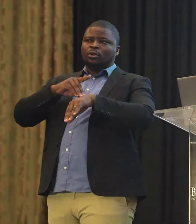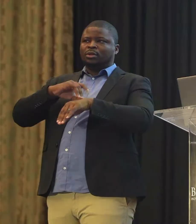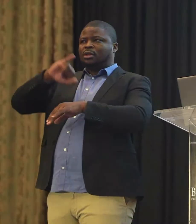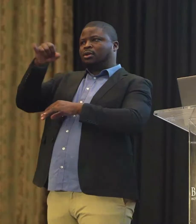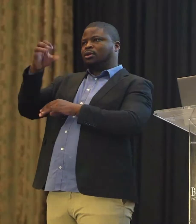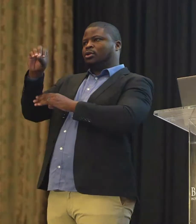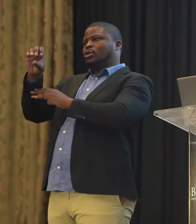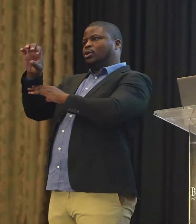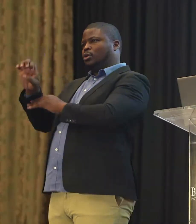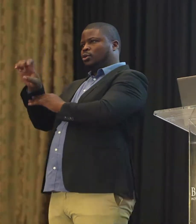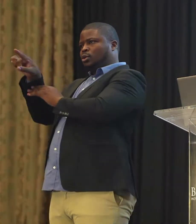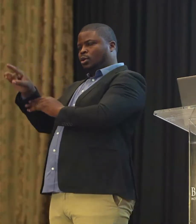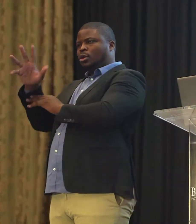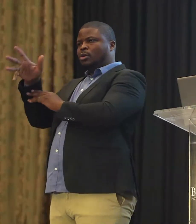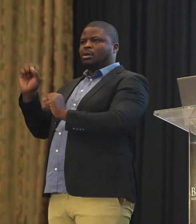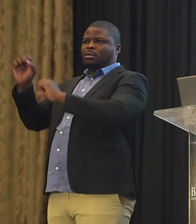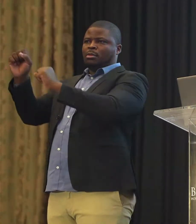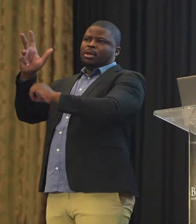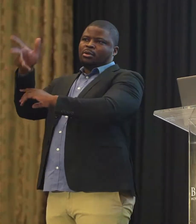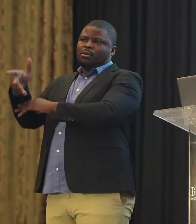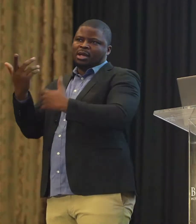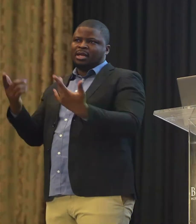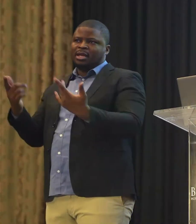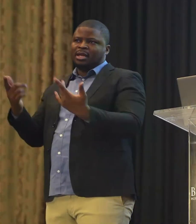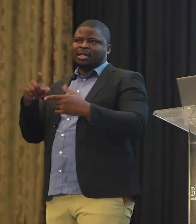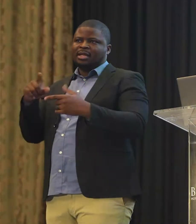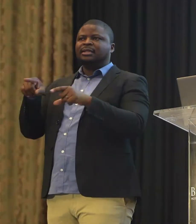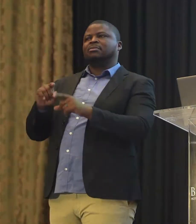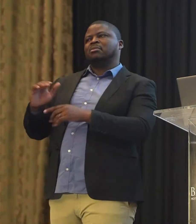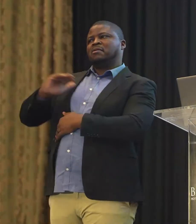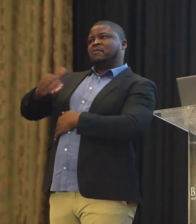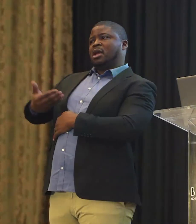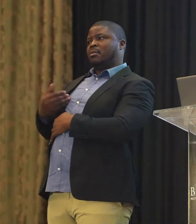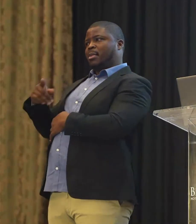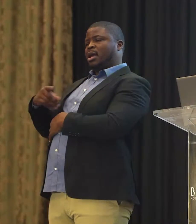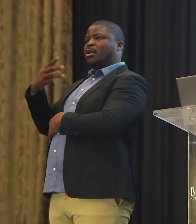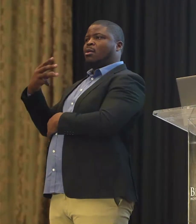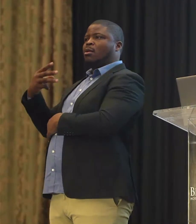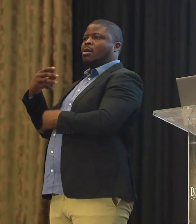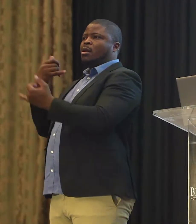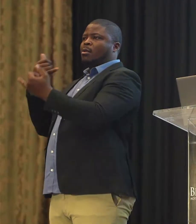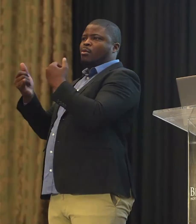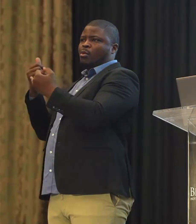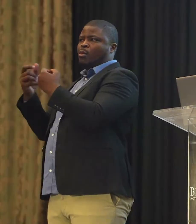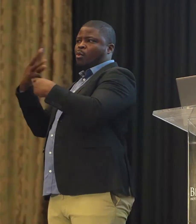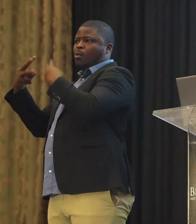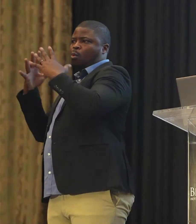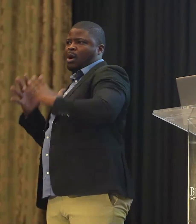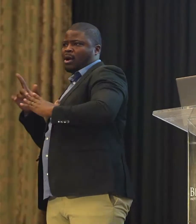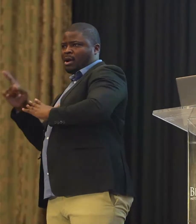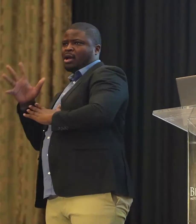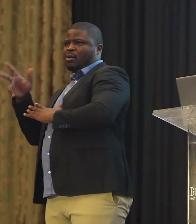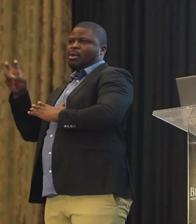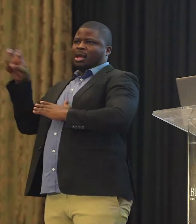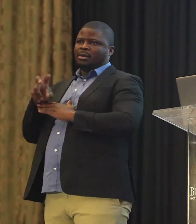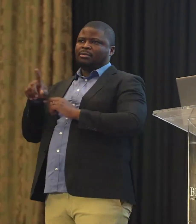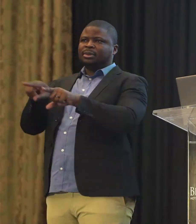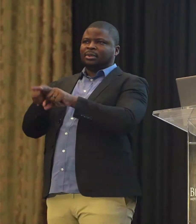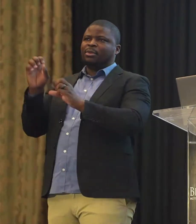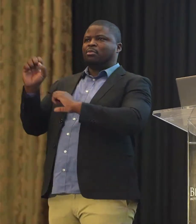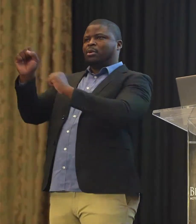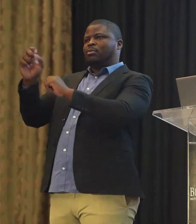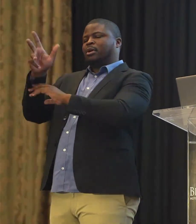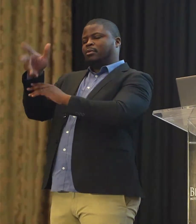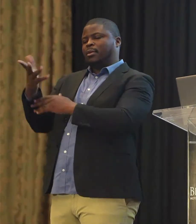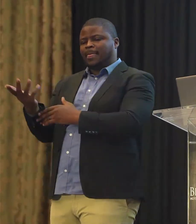We've got the female sex worker PBS, which is also underway. The transgender people PBS is scheduled to happen in 2025. And